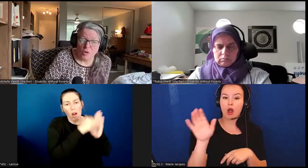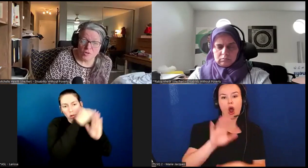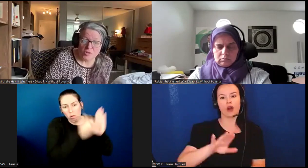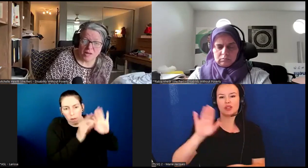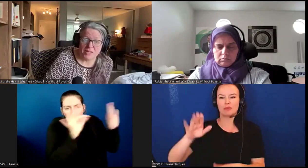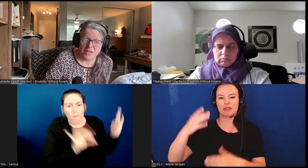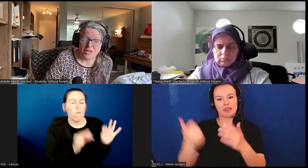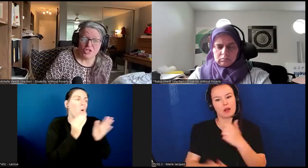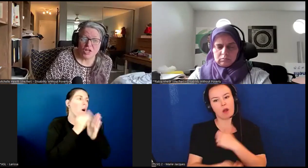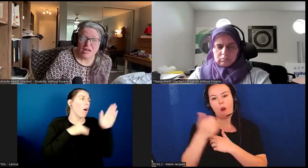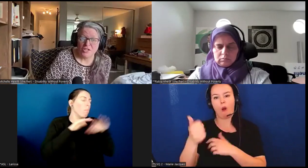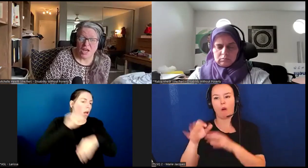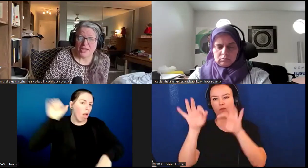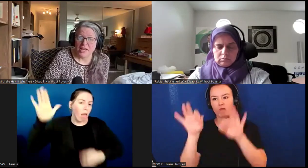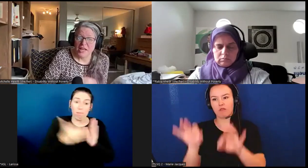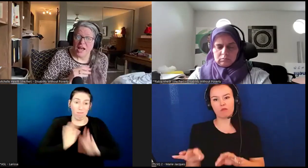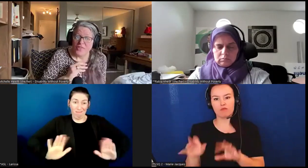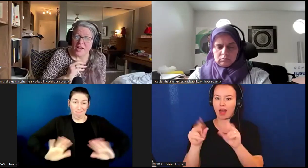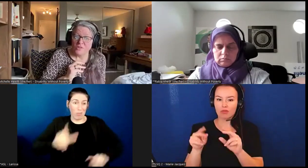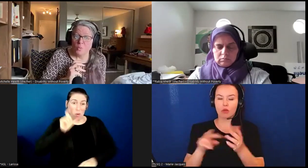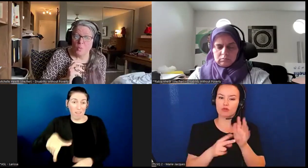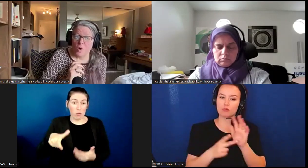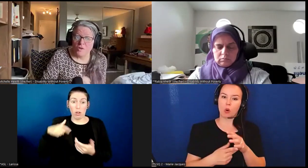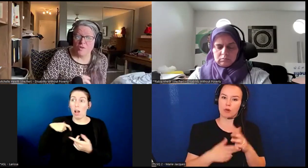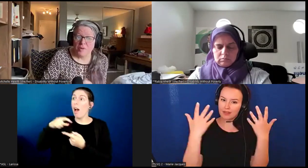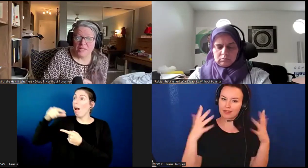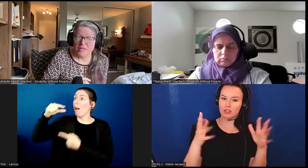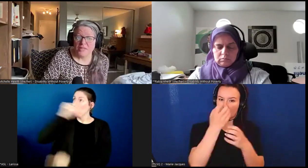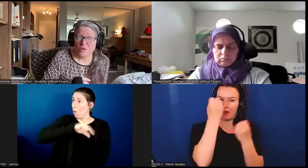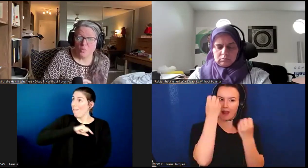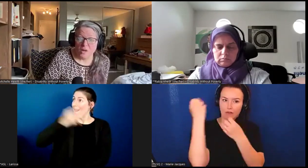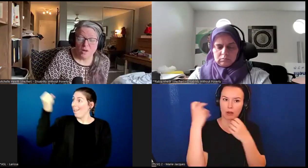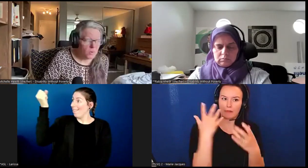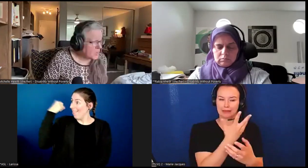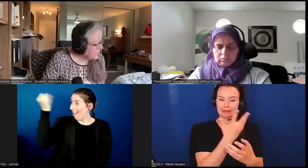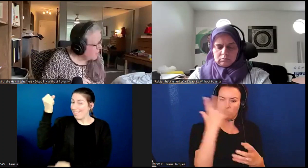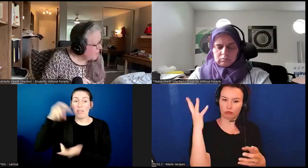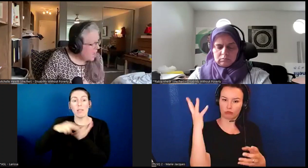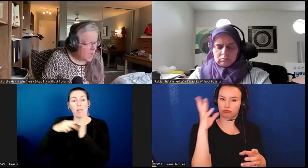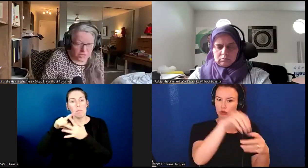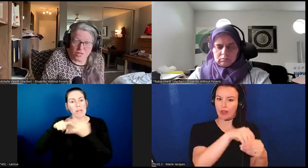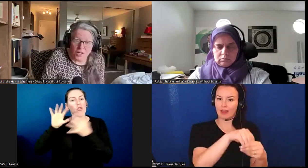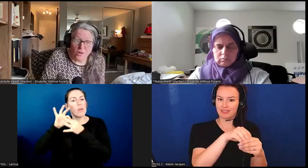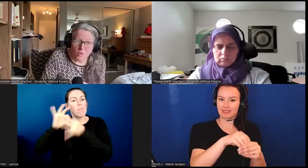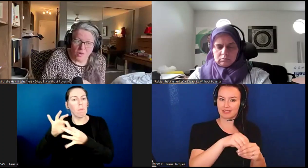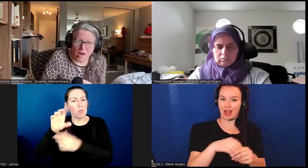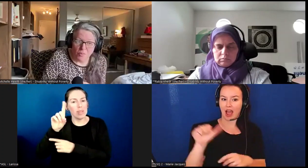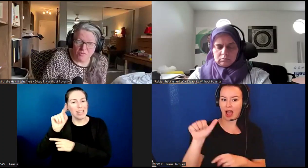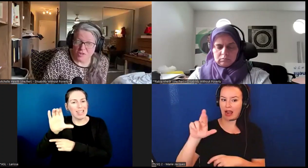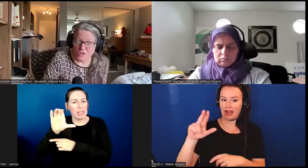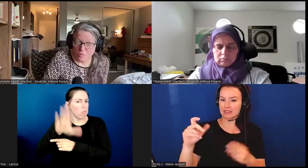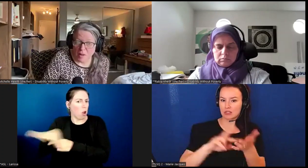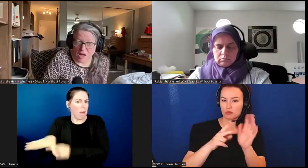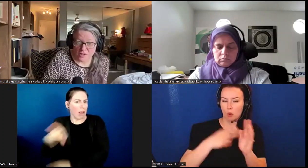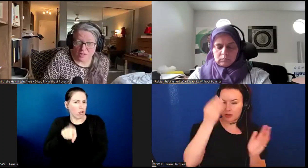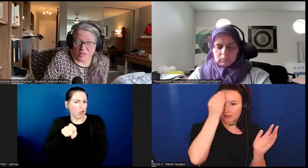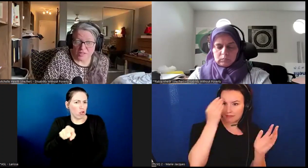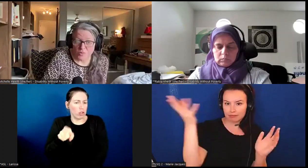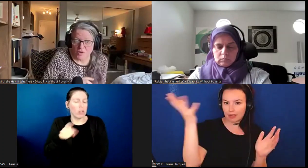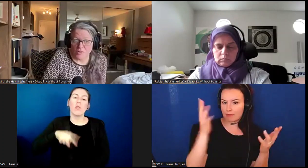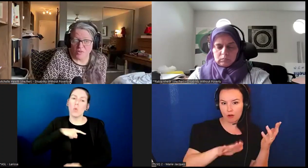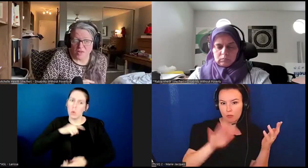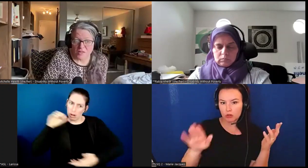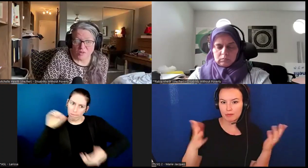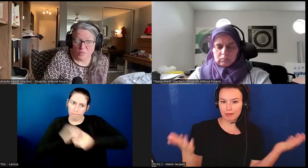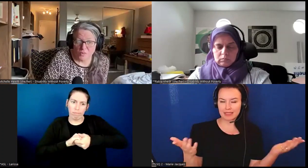be automatically shared. And that's one of the pieces that we are working hard with our provincial partners. That's